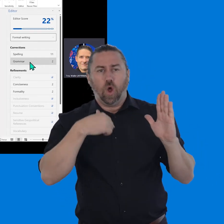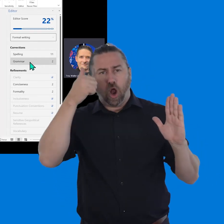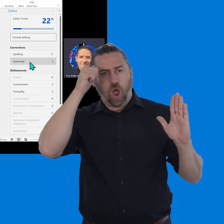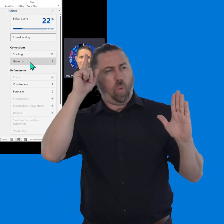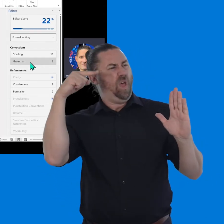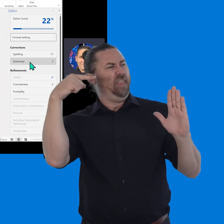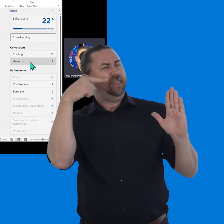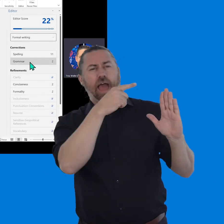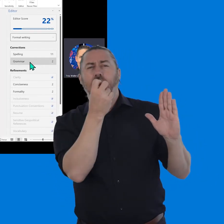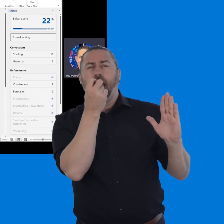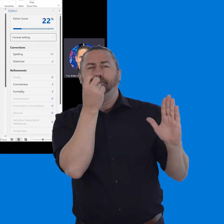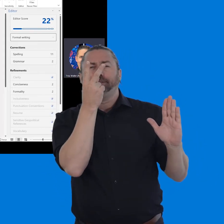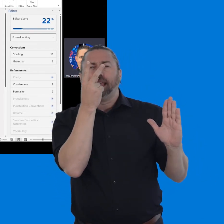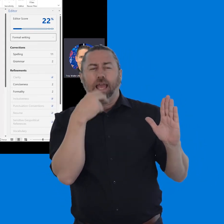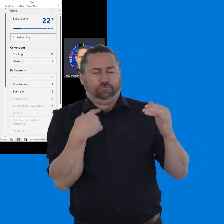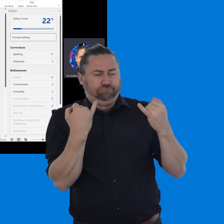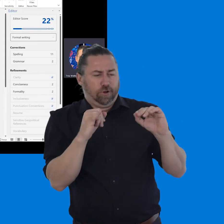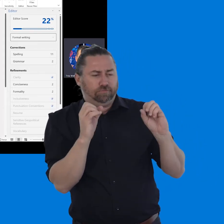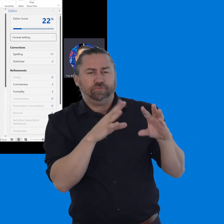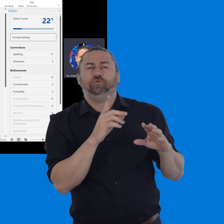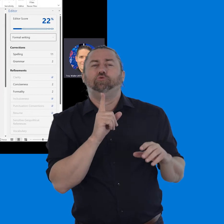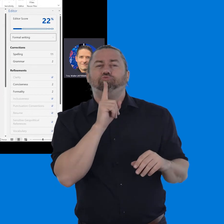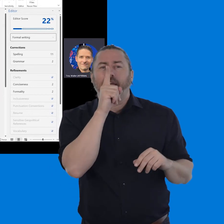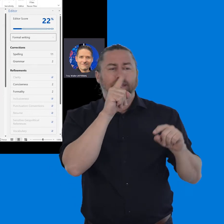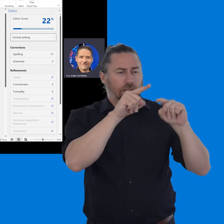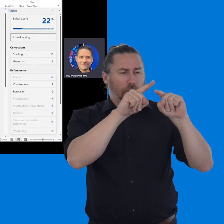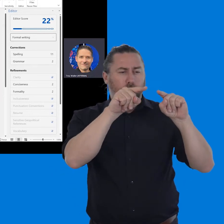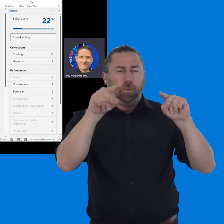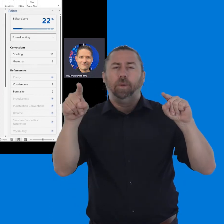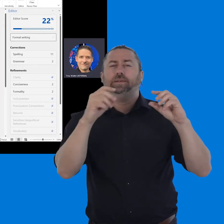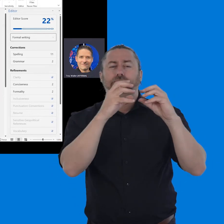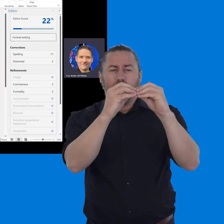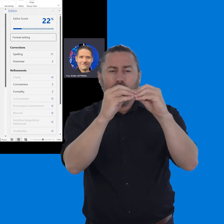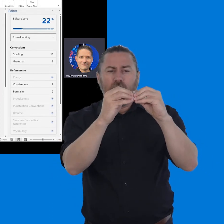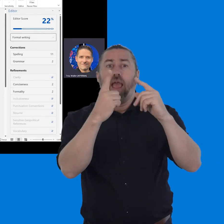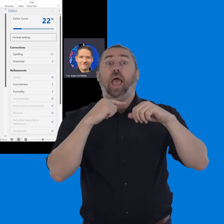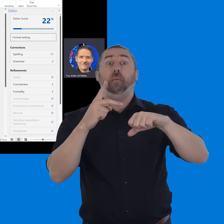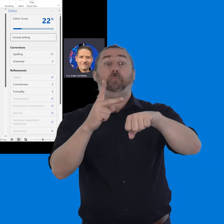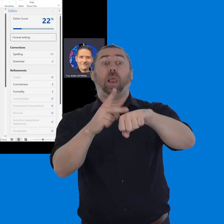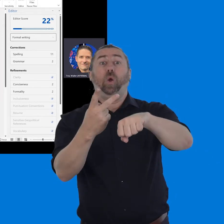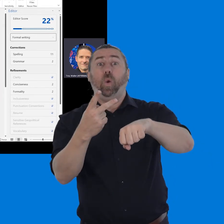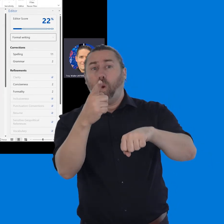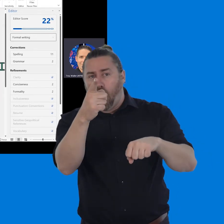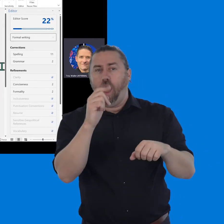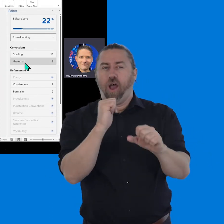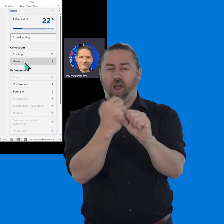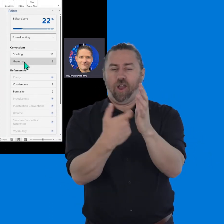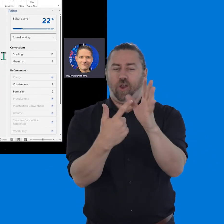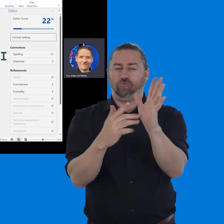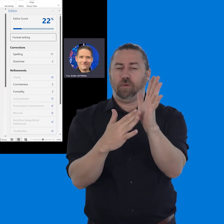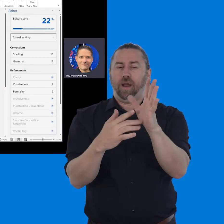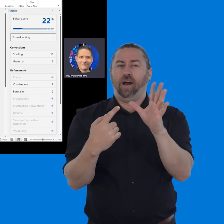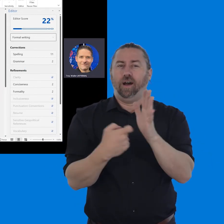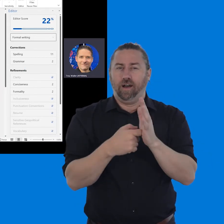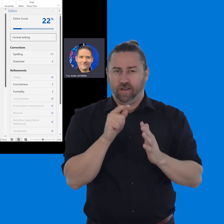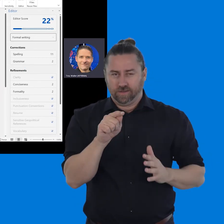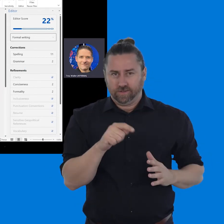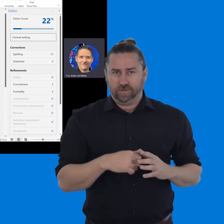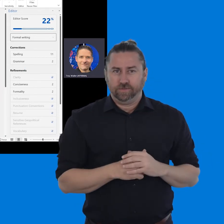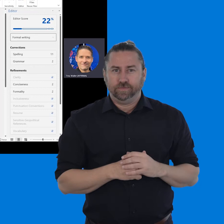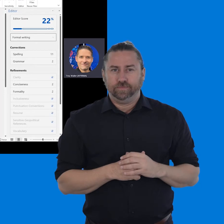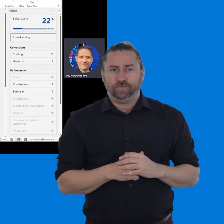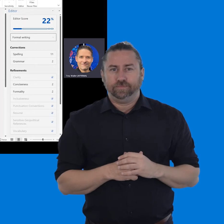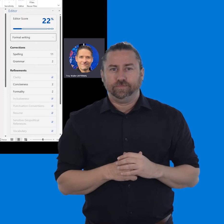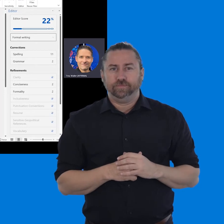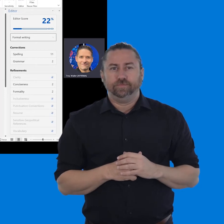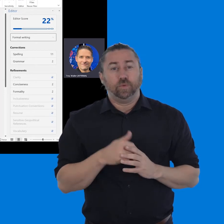what kind of error they are. We can see that the red squiggles, of course, are spelling, and then we get into the blue lines for things like grammar. Now, a